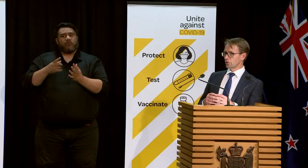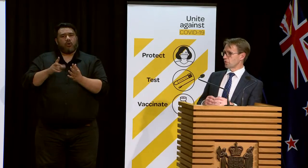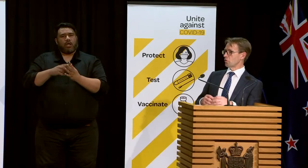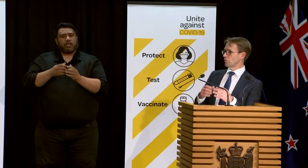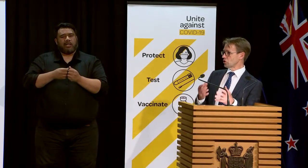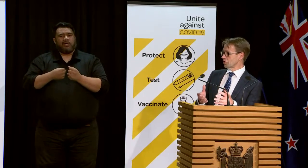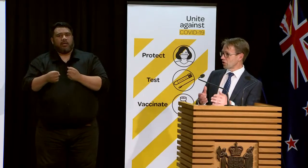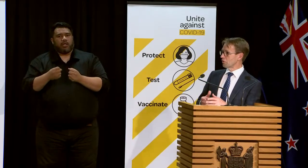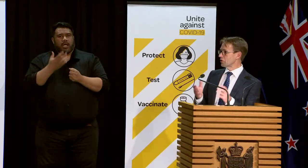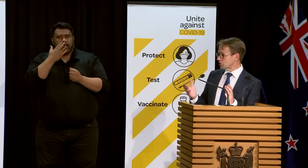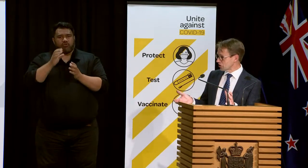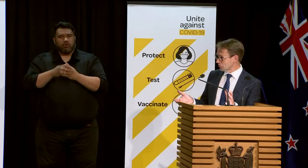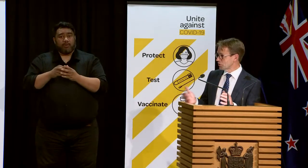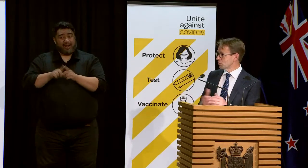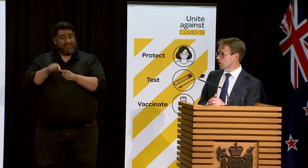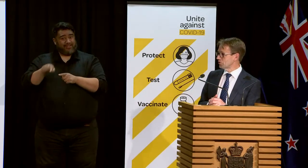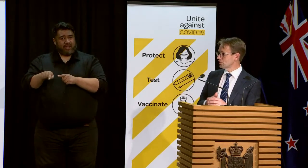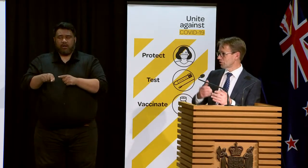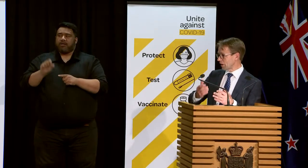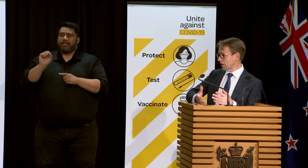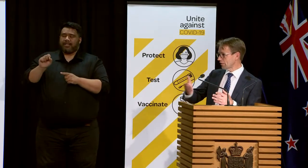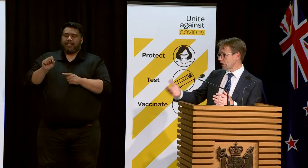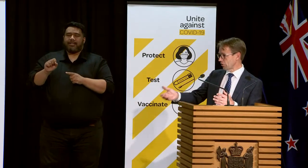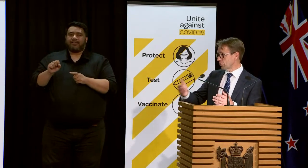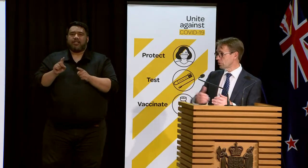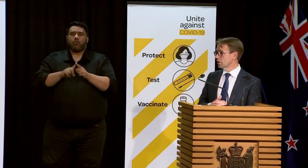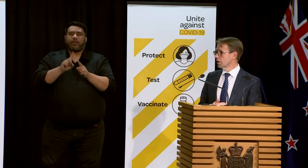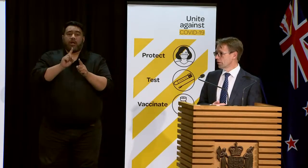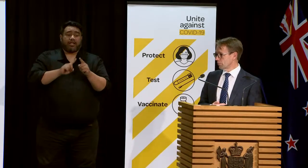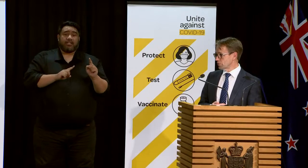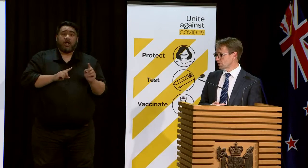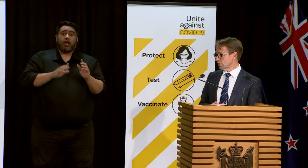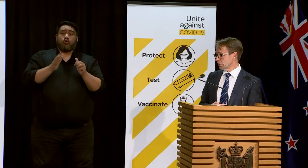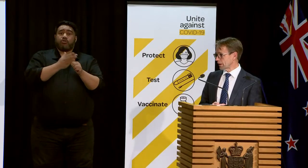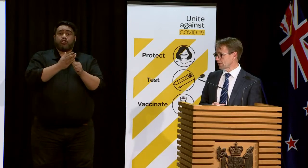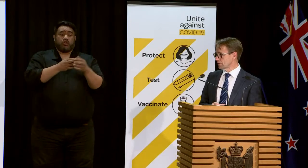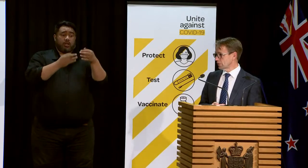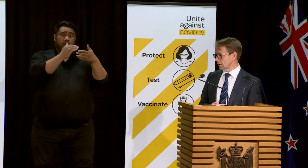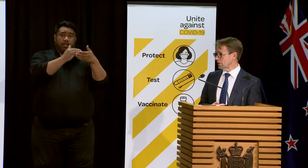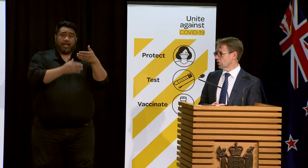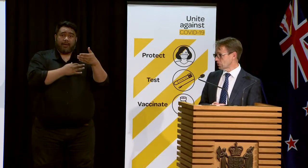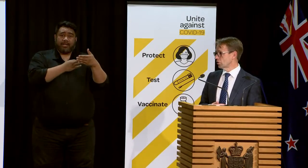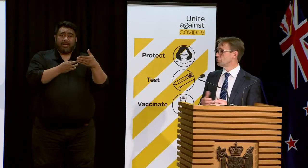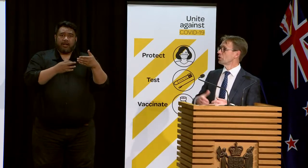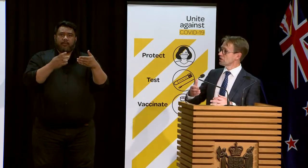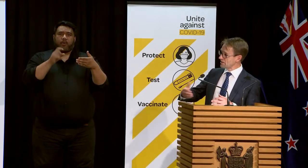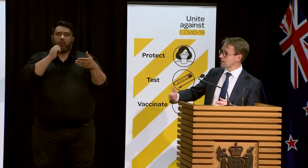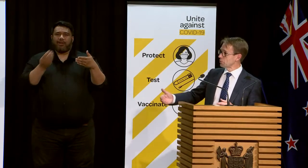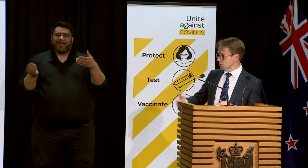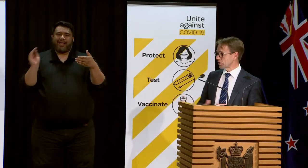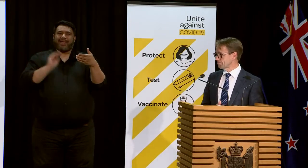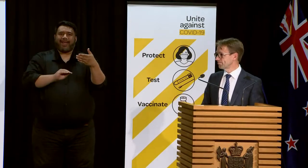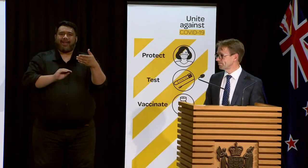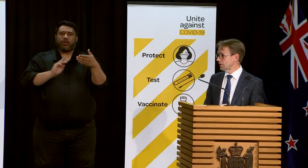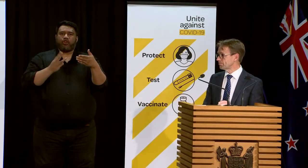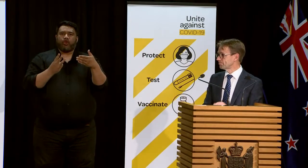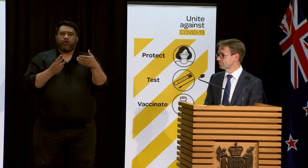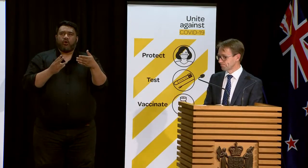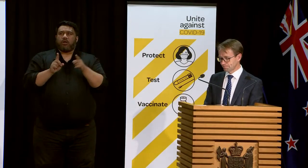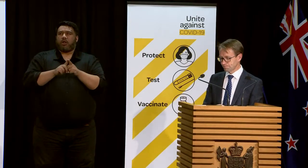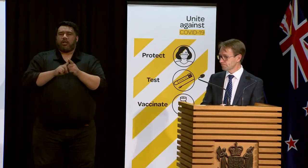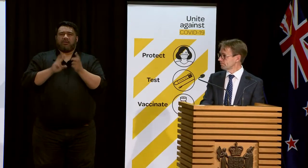a sort of a revision of the original approval process to add in that third booster, third dose as a booster.